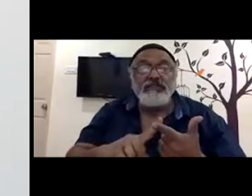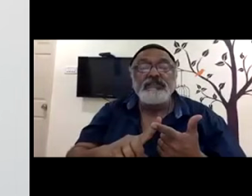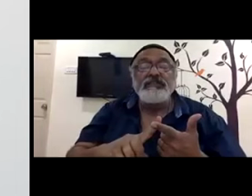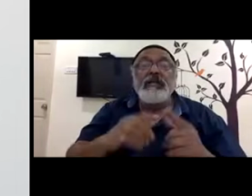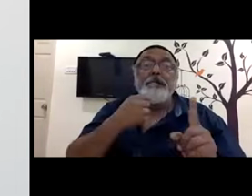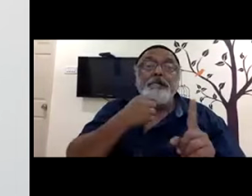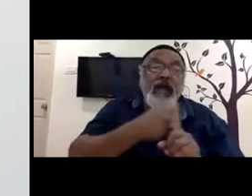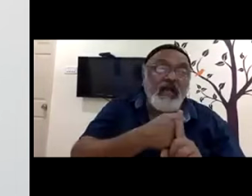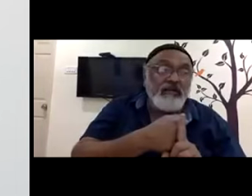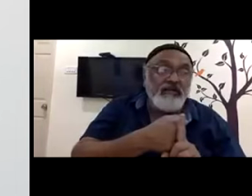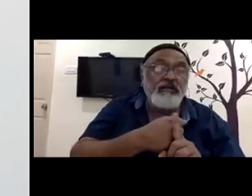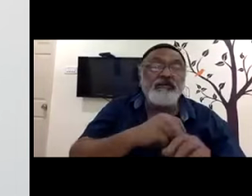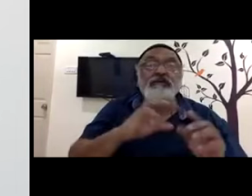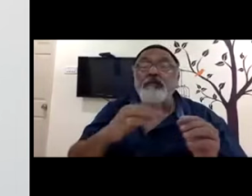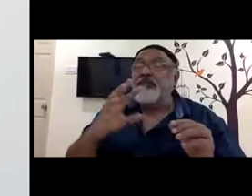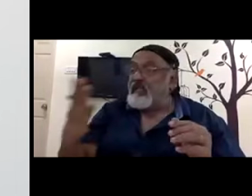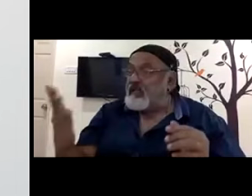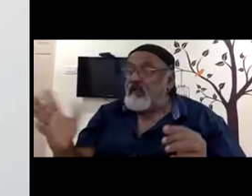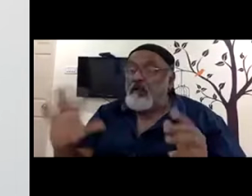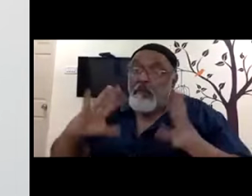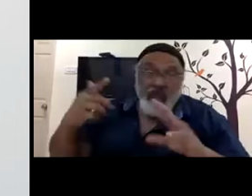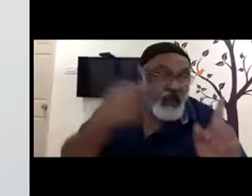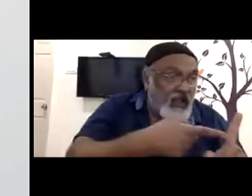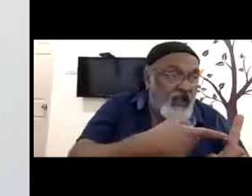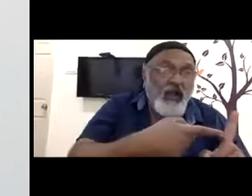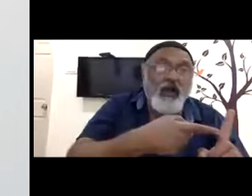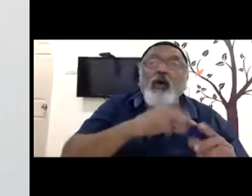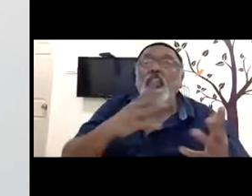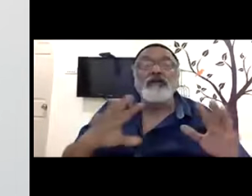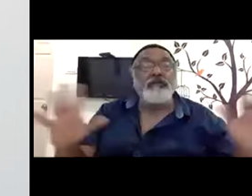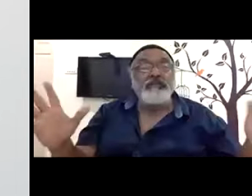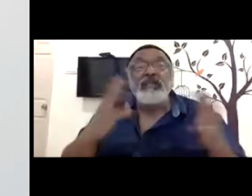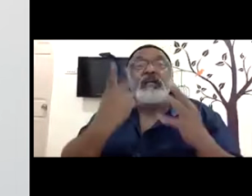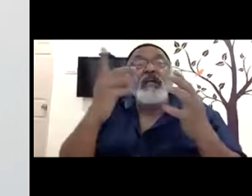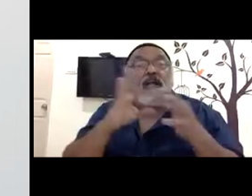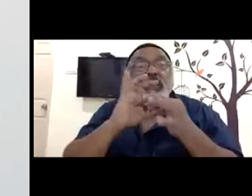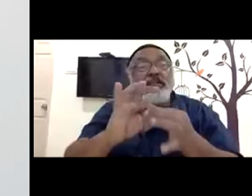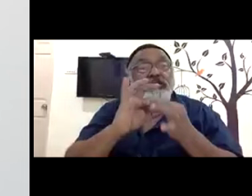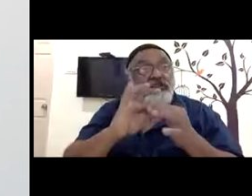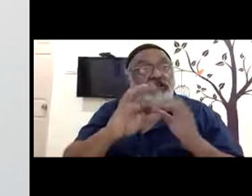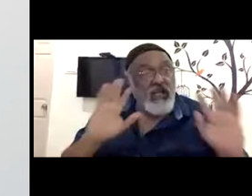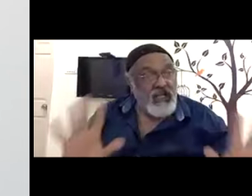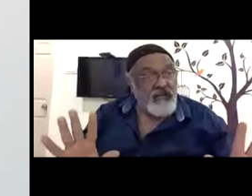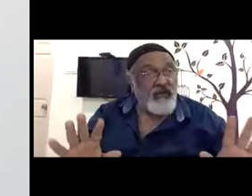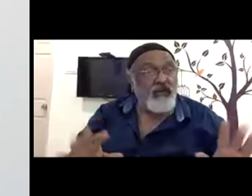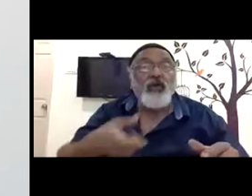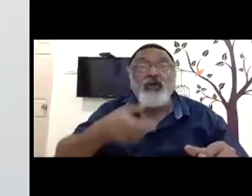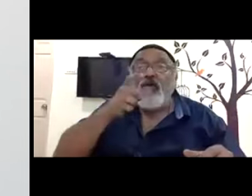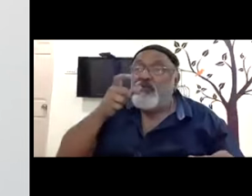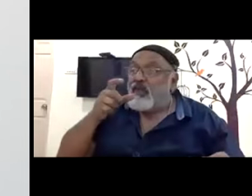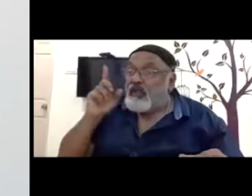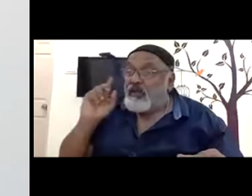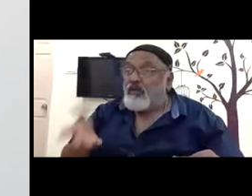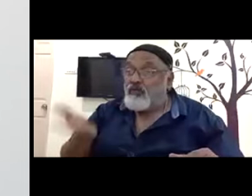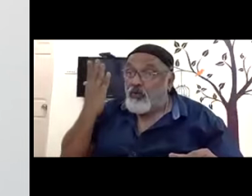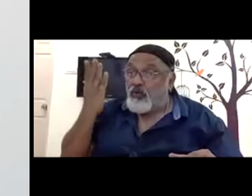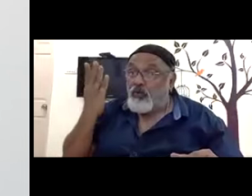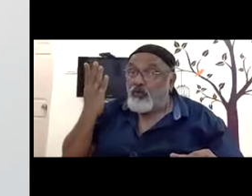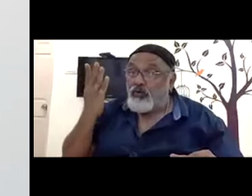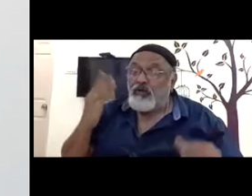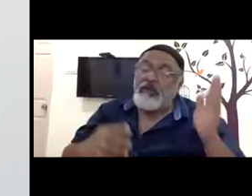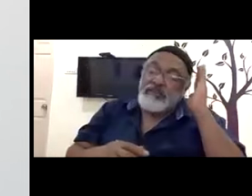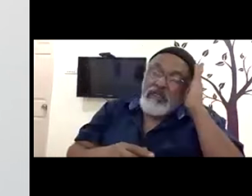whether something causes something or not, whether some things are related with something or not. For example, is coffee related to bad